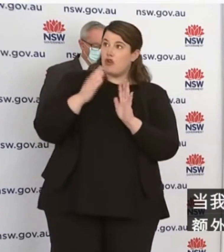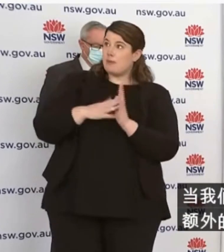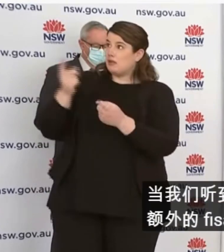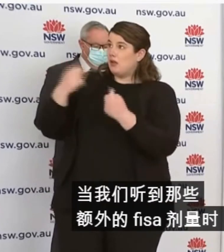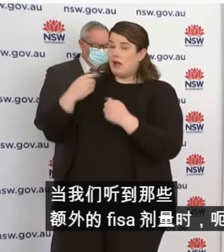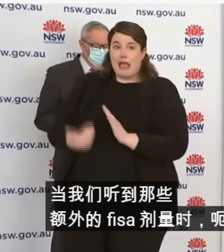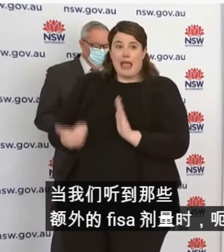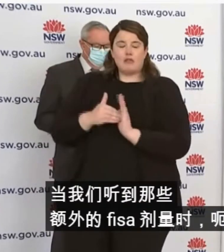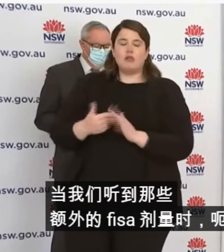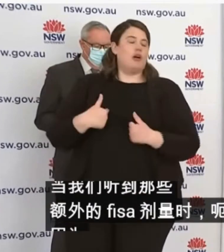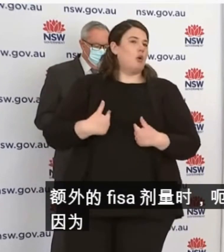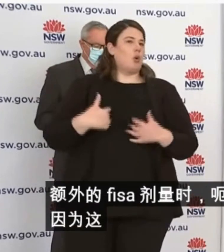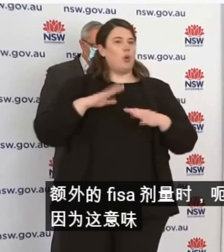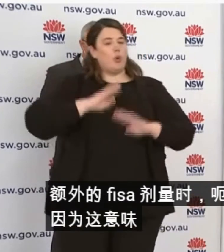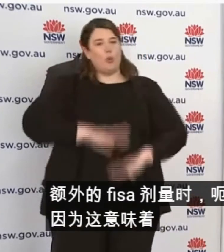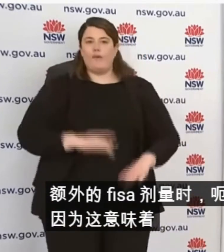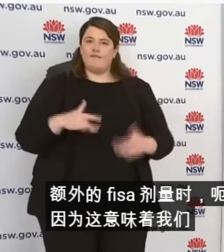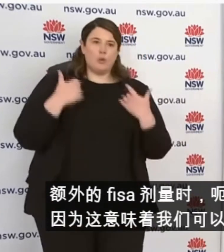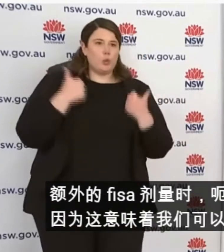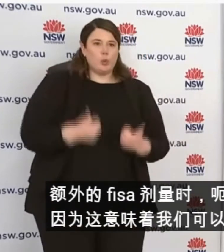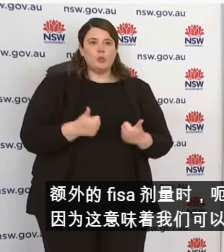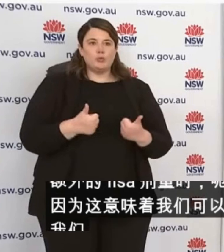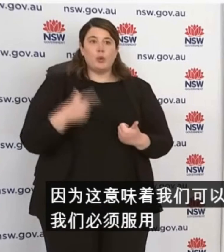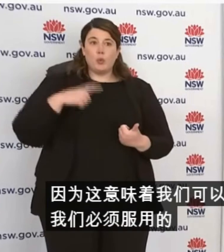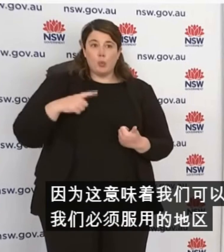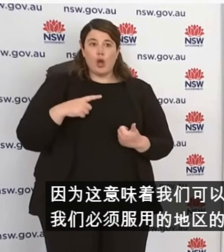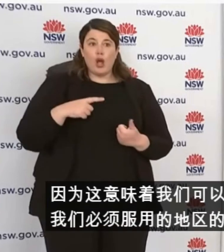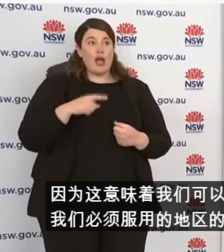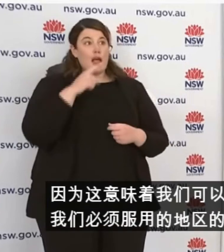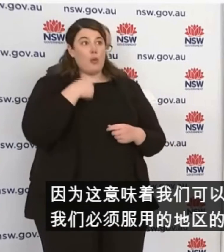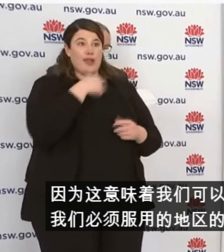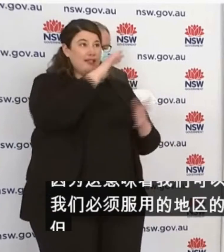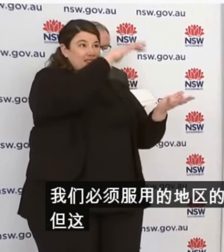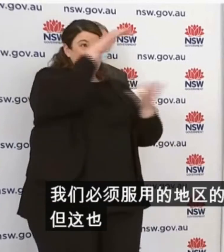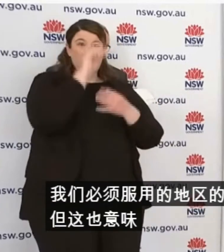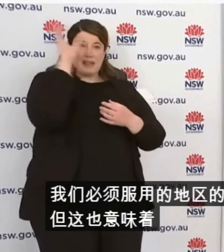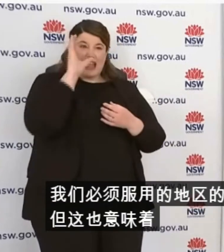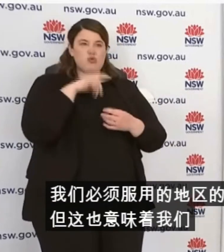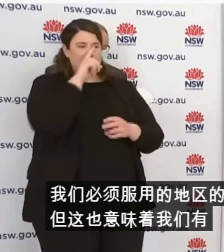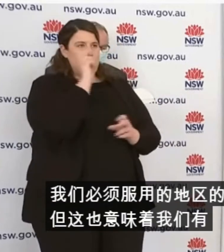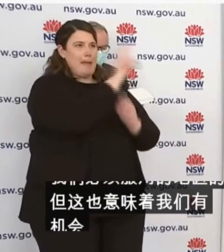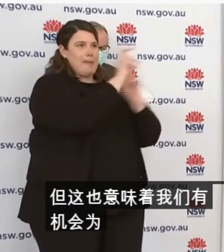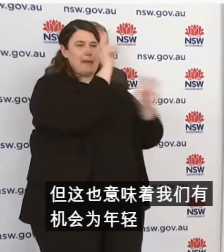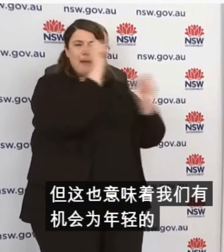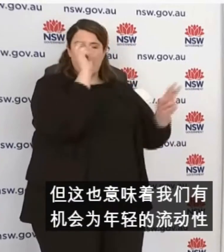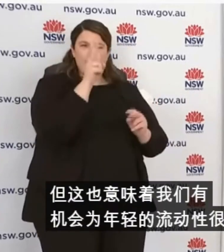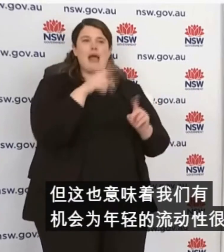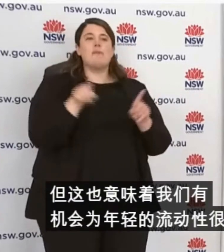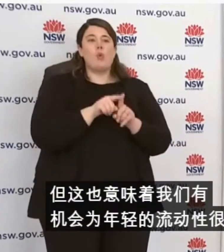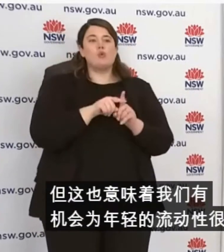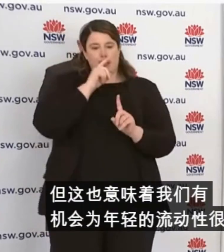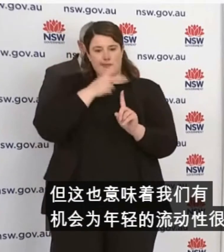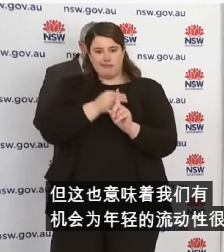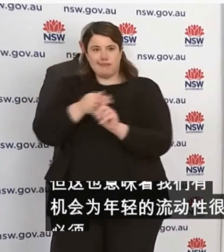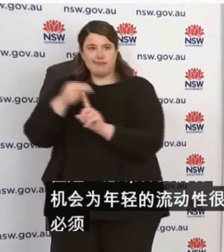those extra Pfizer doses, because it means we can replace those in the regions that we had to take, but it also means that we have opportunities to